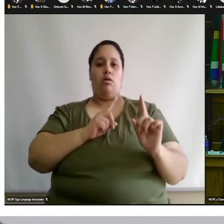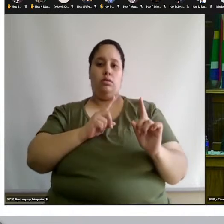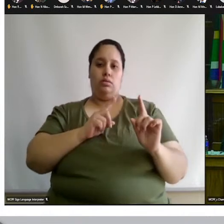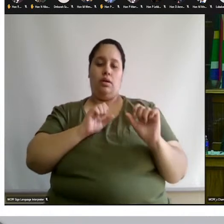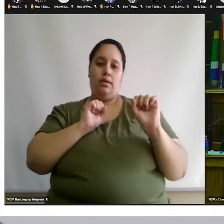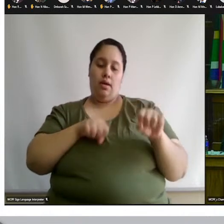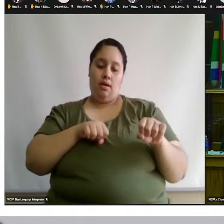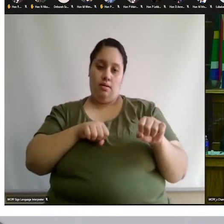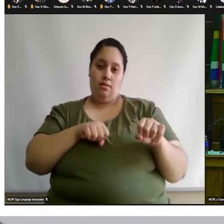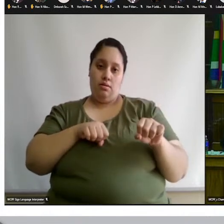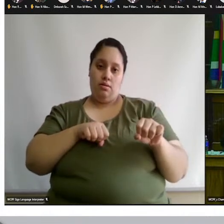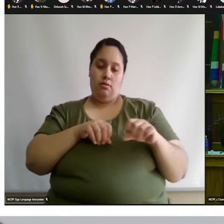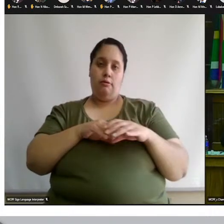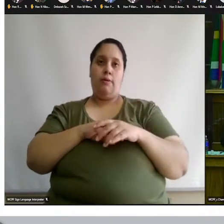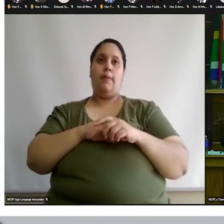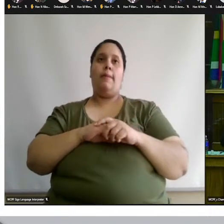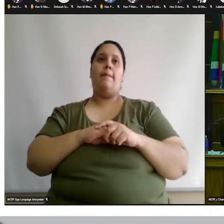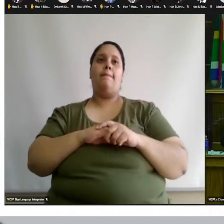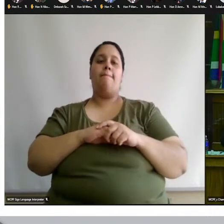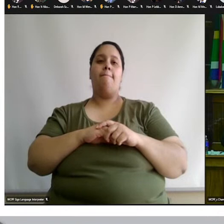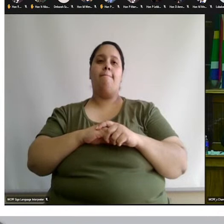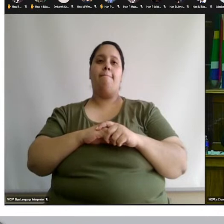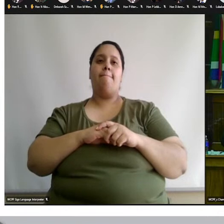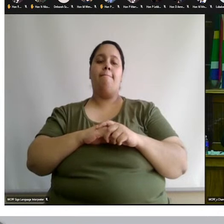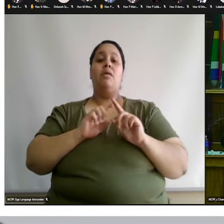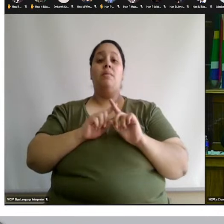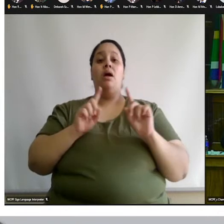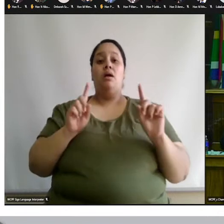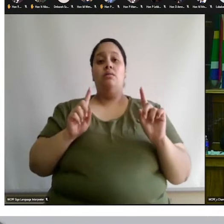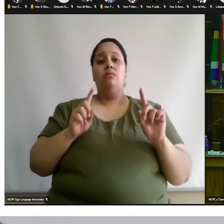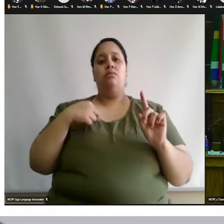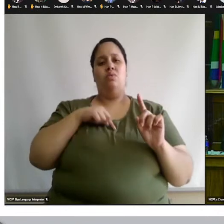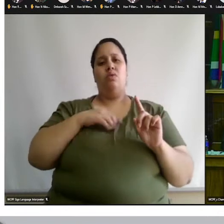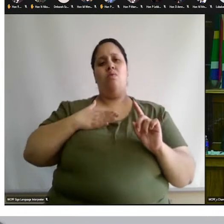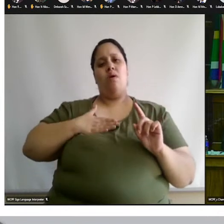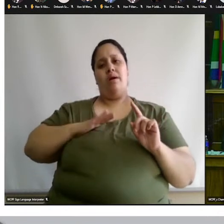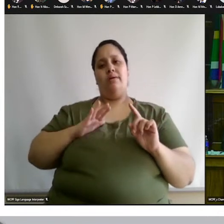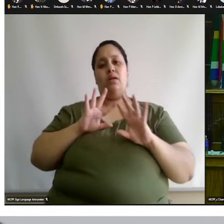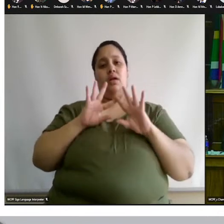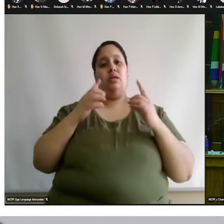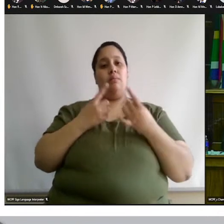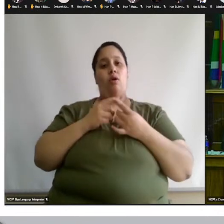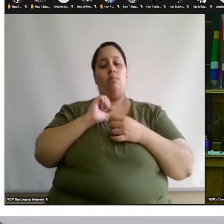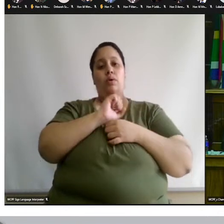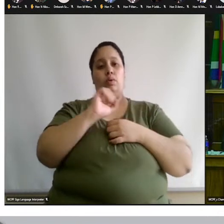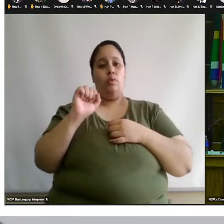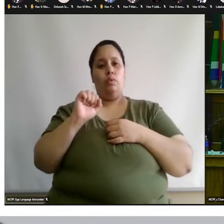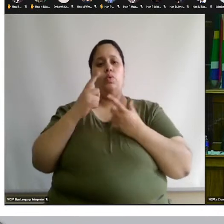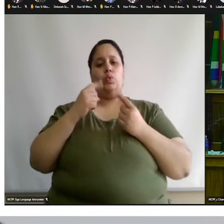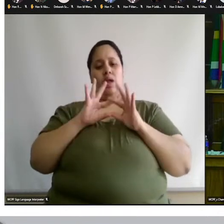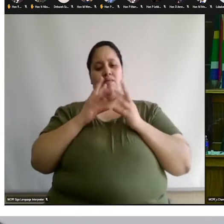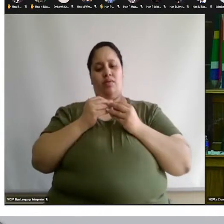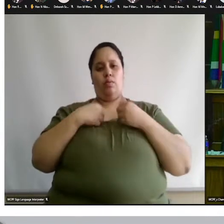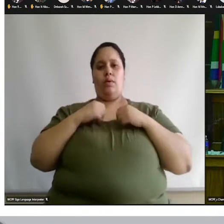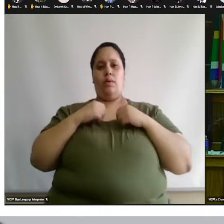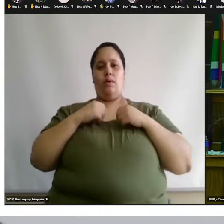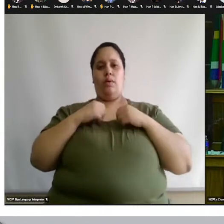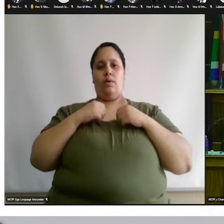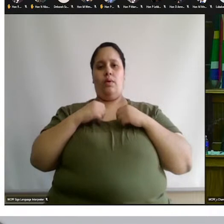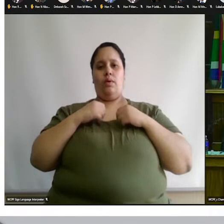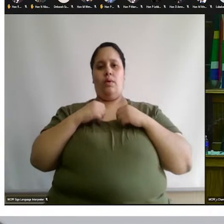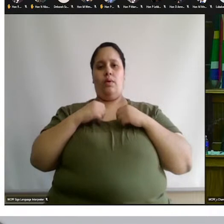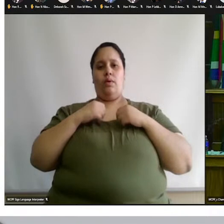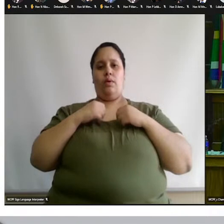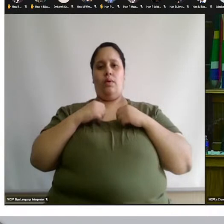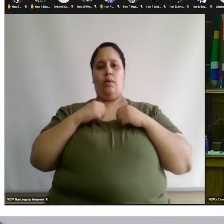comprehensive reply. But certainly, we would want as a department to do everything that we can to support the